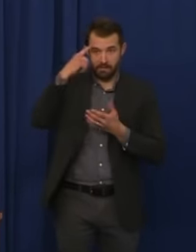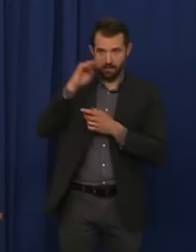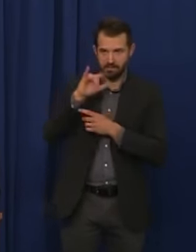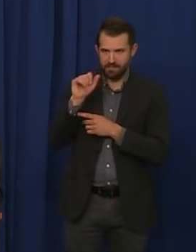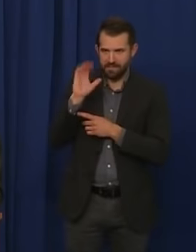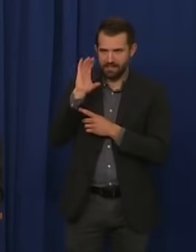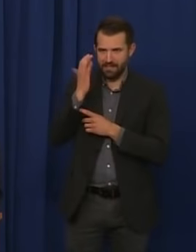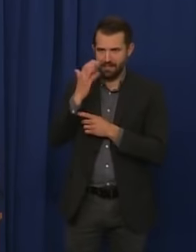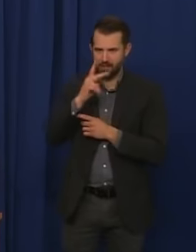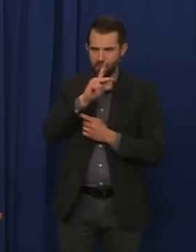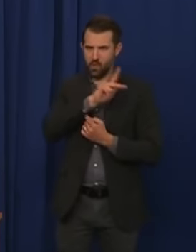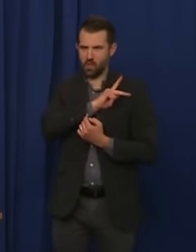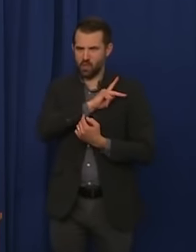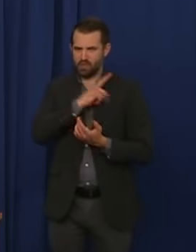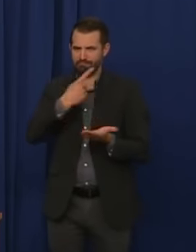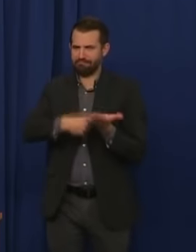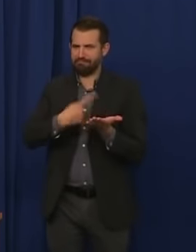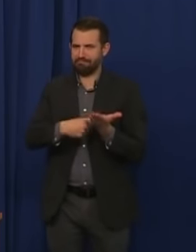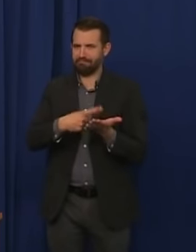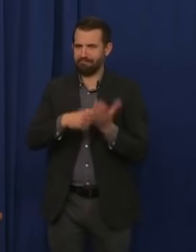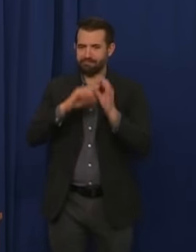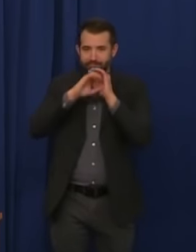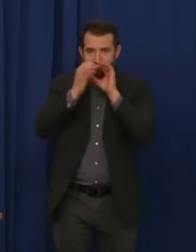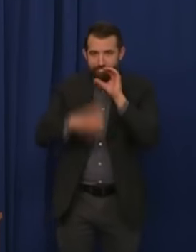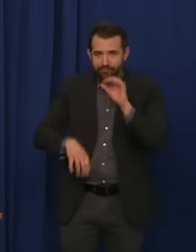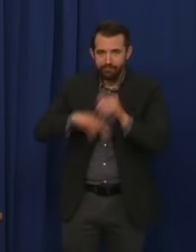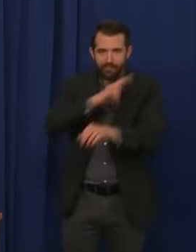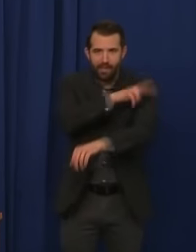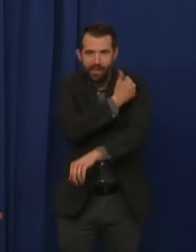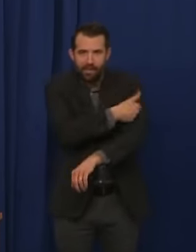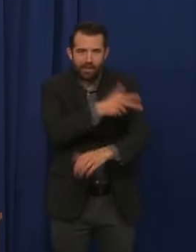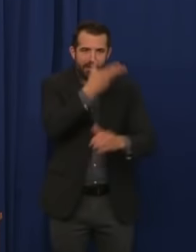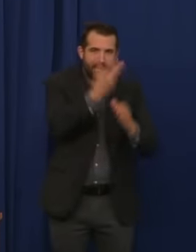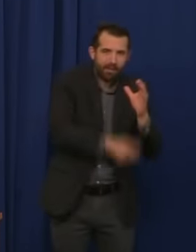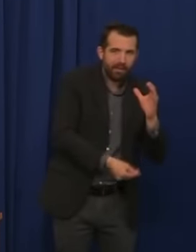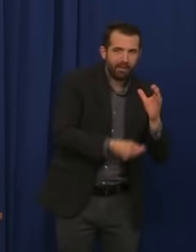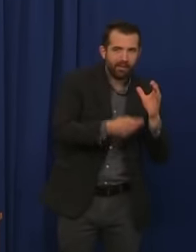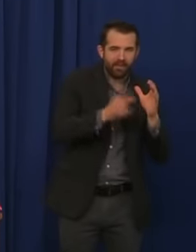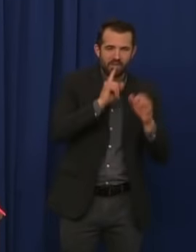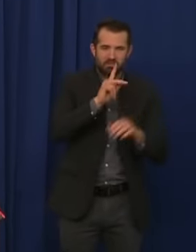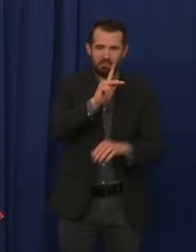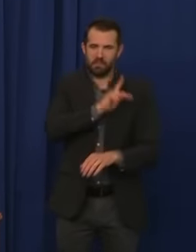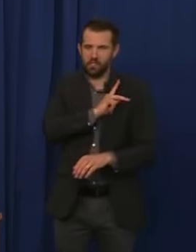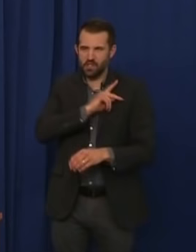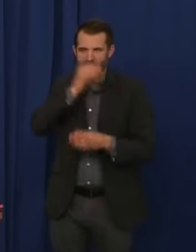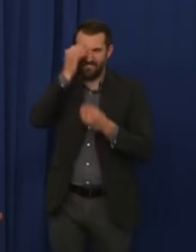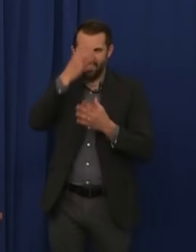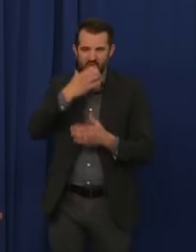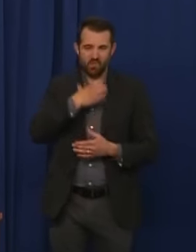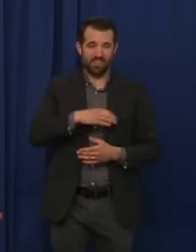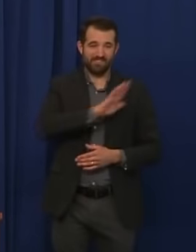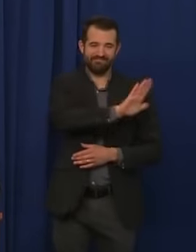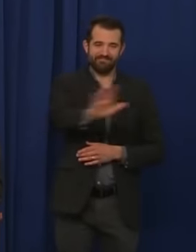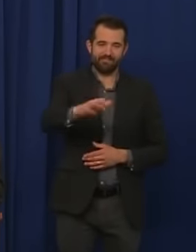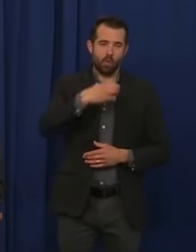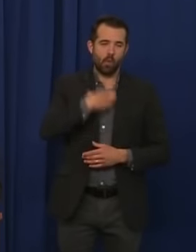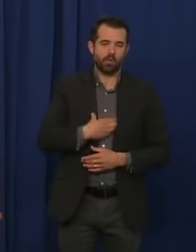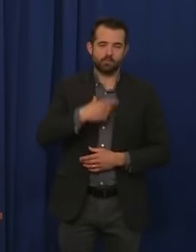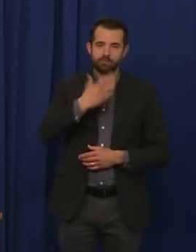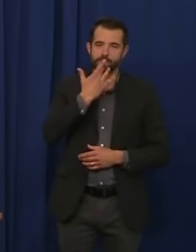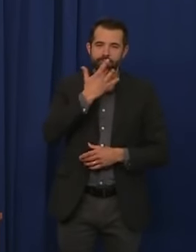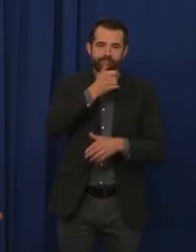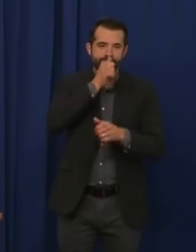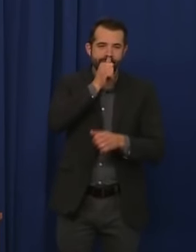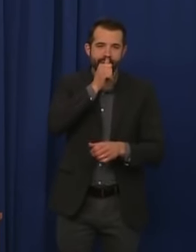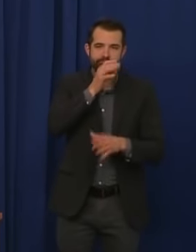that's between the family and their religious counselors. But as to your first question, Eric,